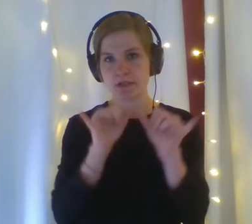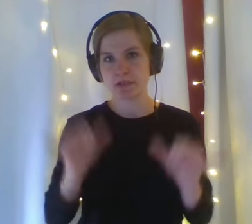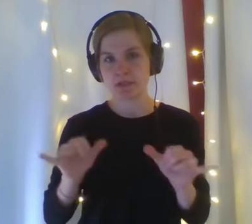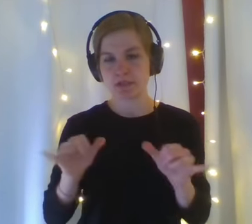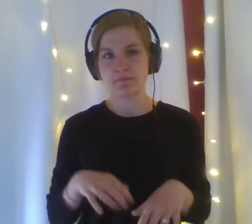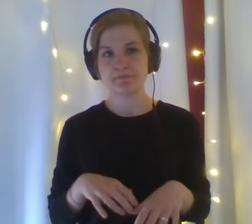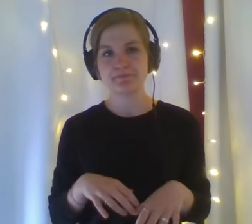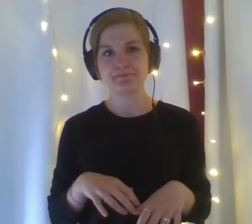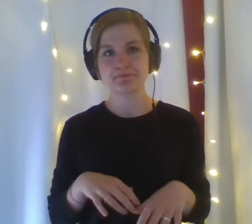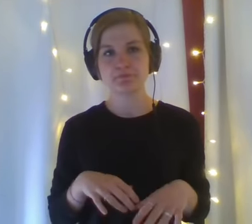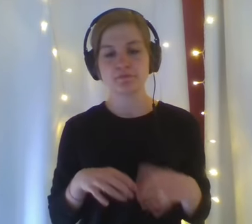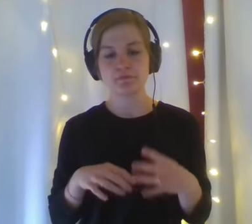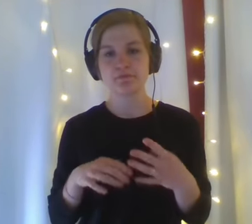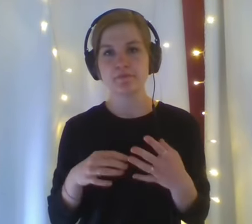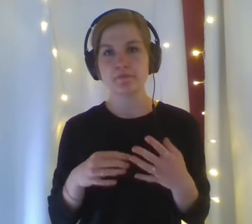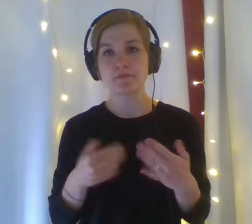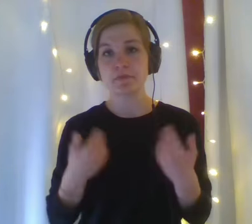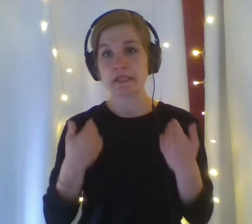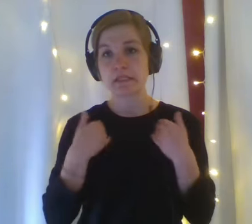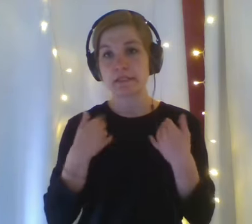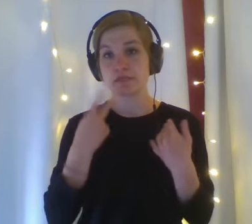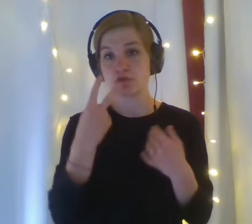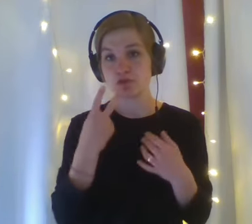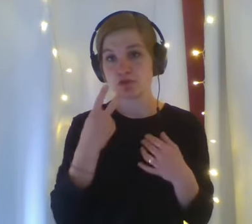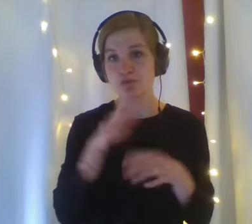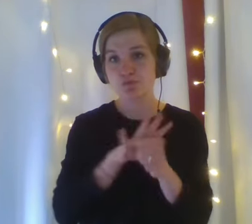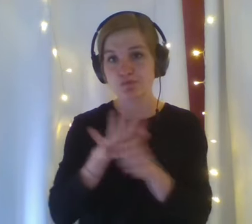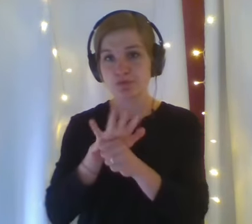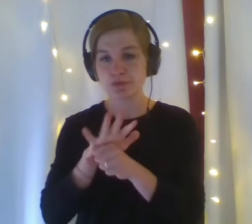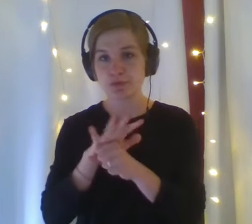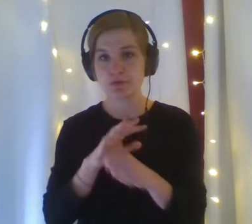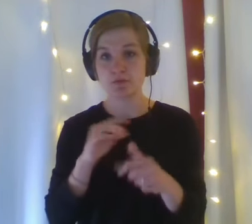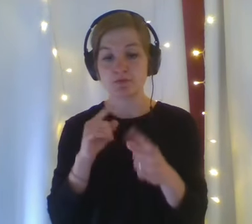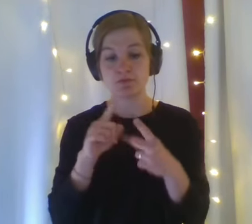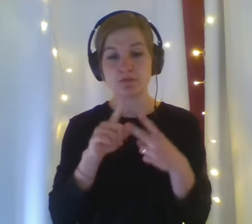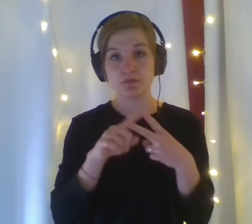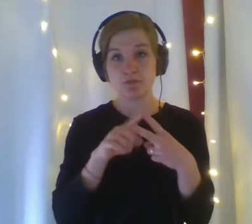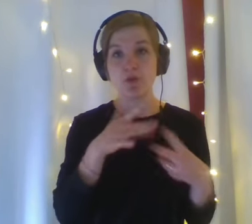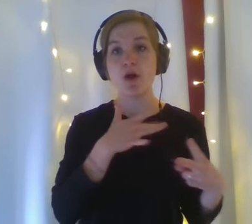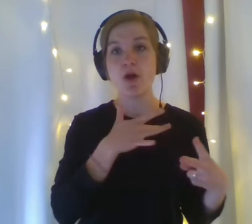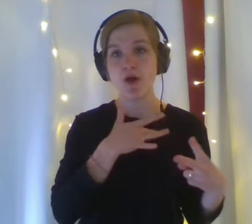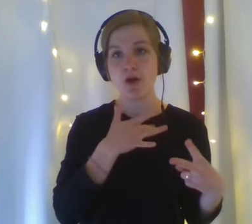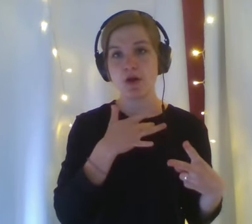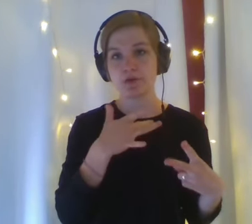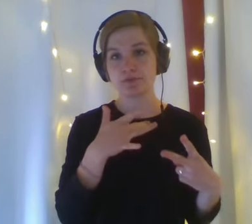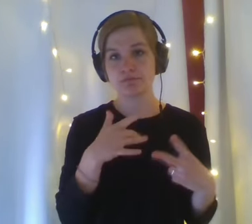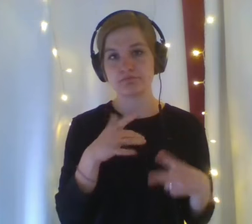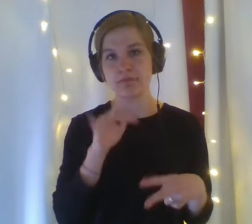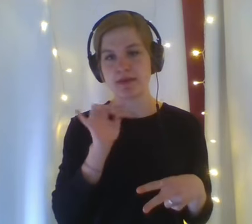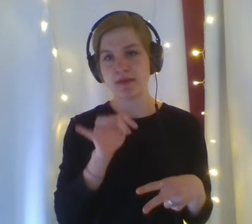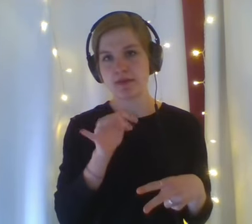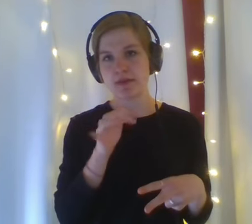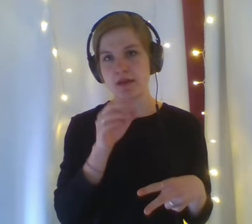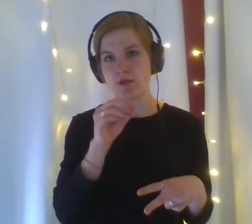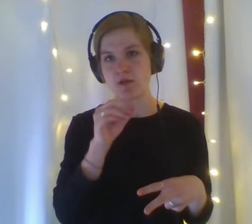your cardiovascular system contains two primary regions. First region will be your heart, which is an organ about the size of a softball,